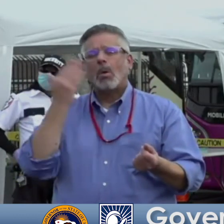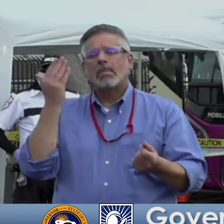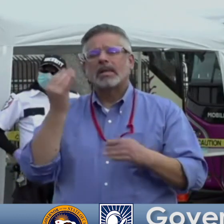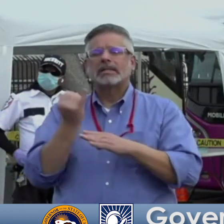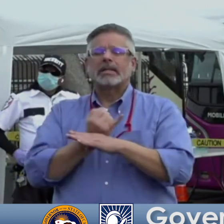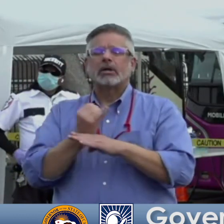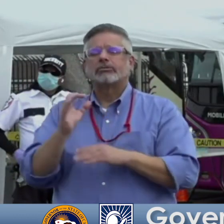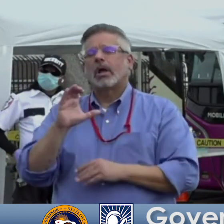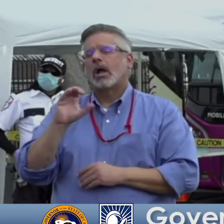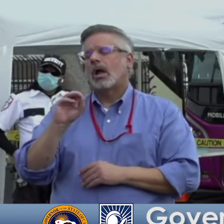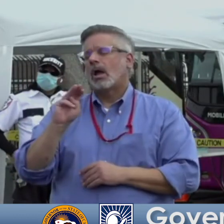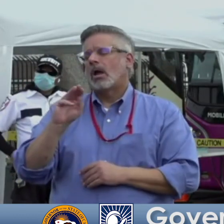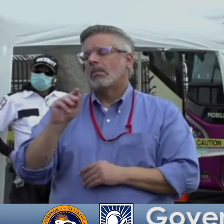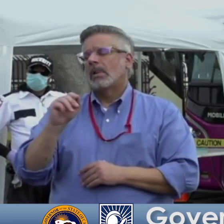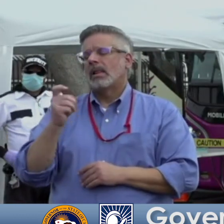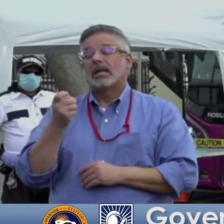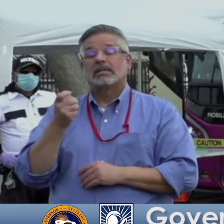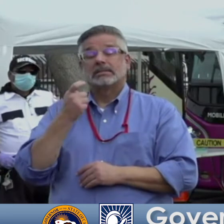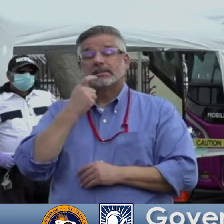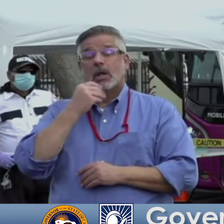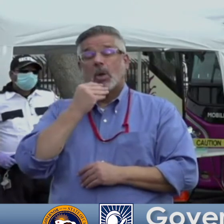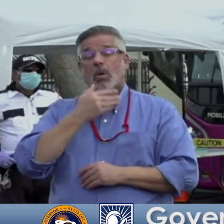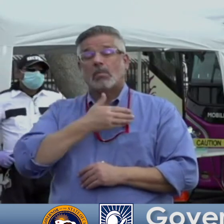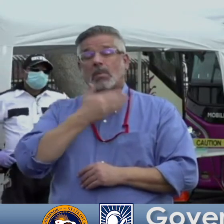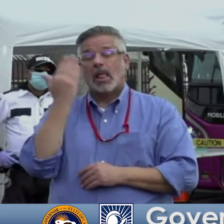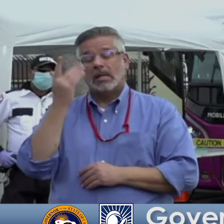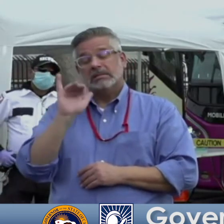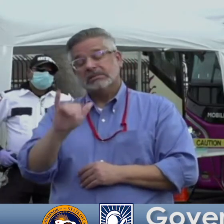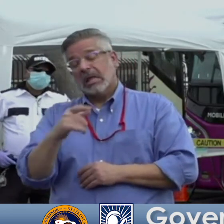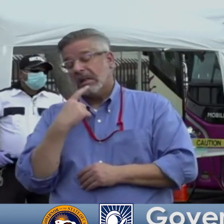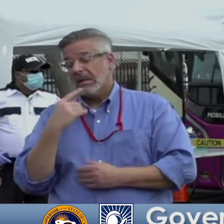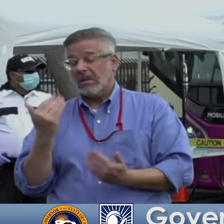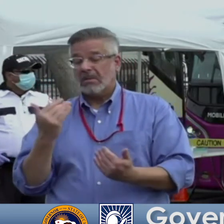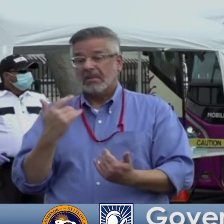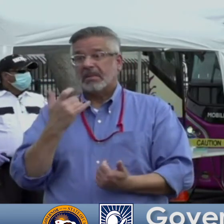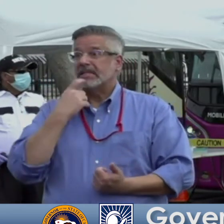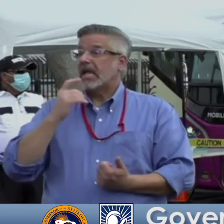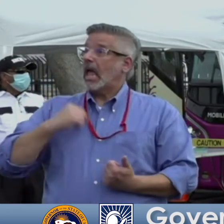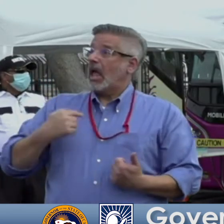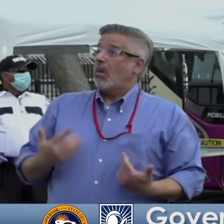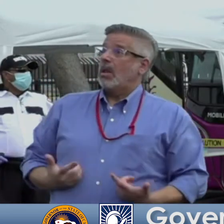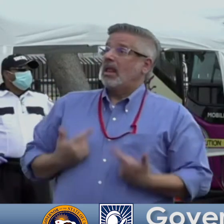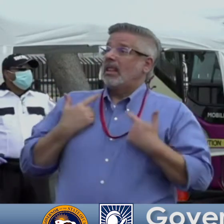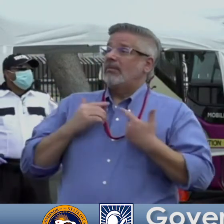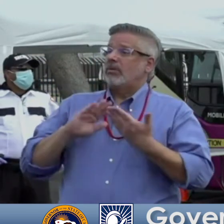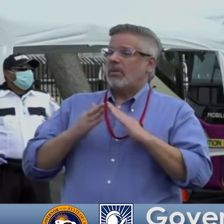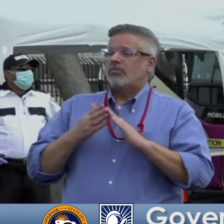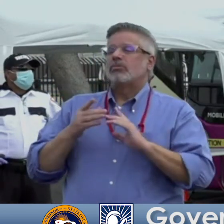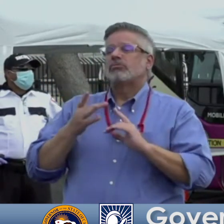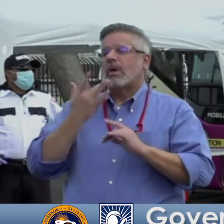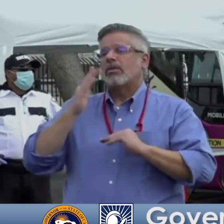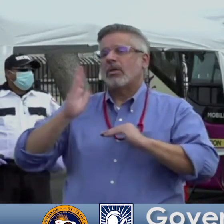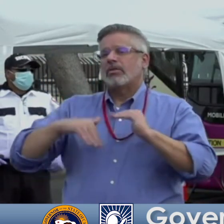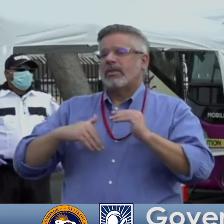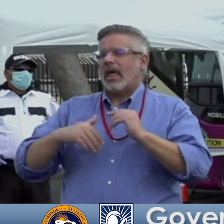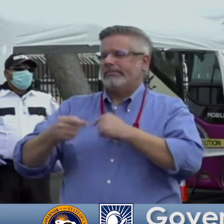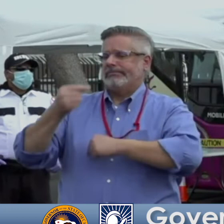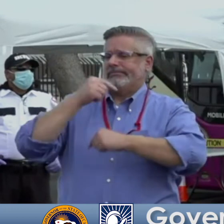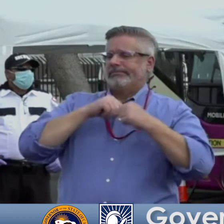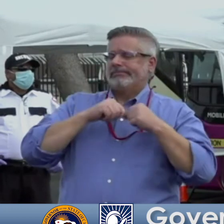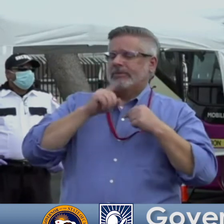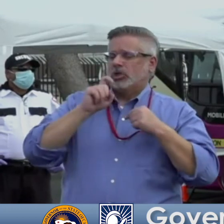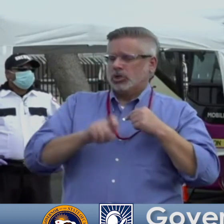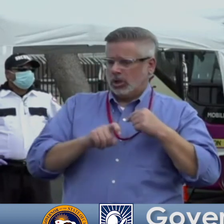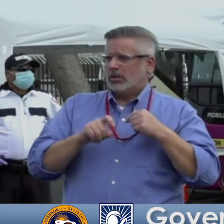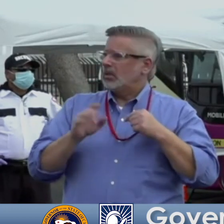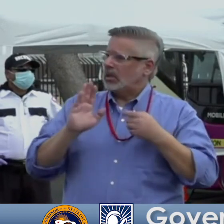industrial complex. And he also said the homeless have been empowered to the point where they dictate where they live in the community rather than the other way around. So I wondered if